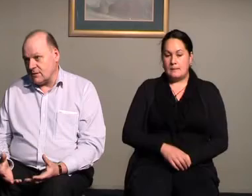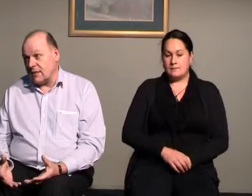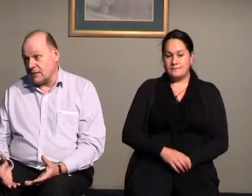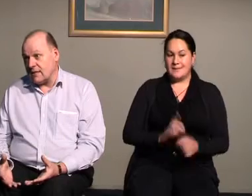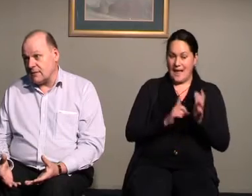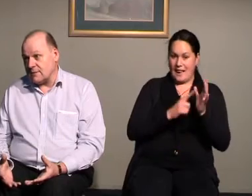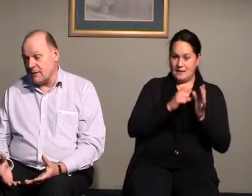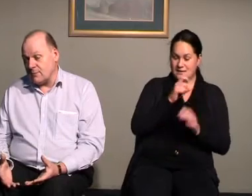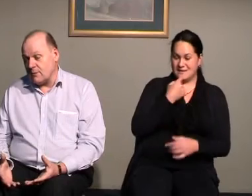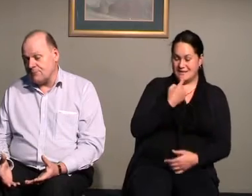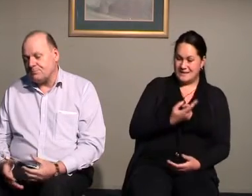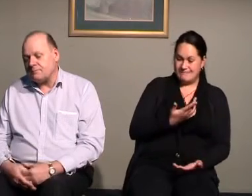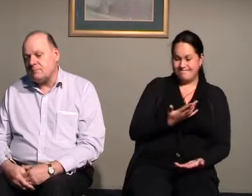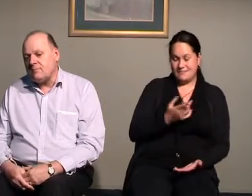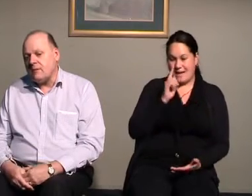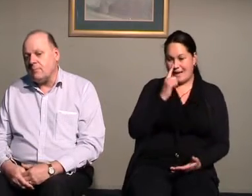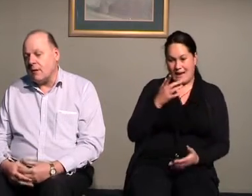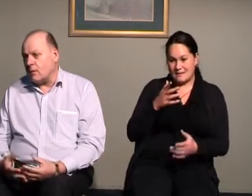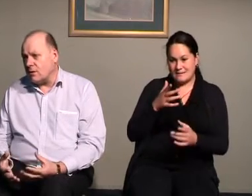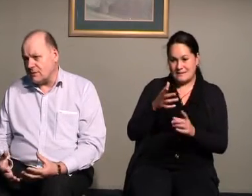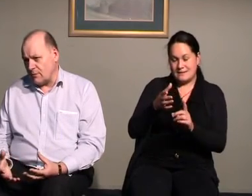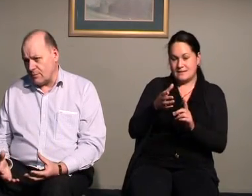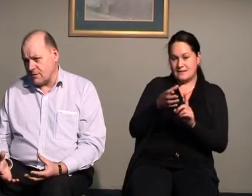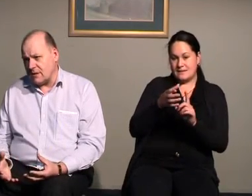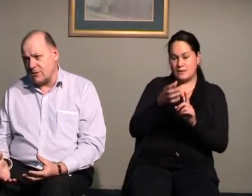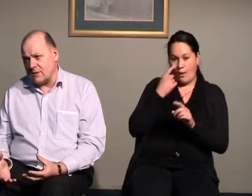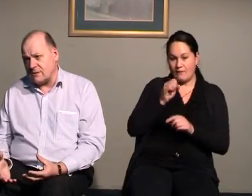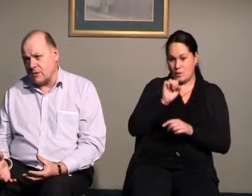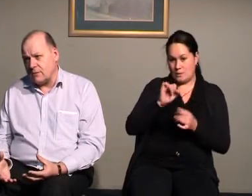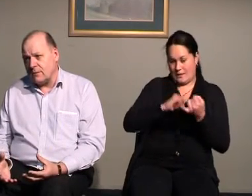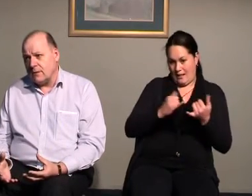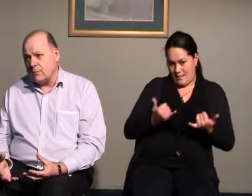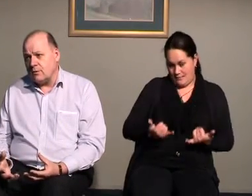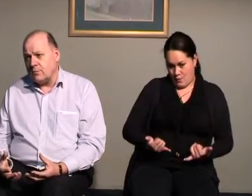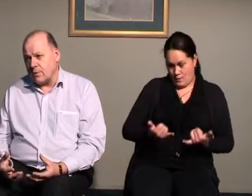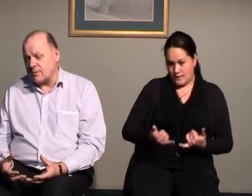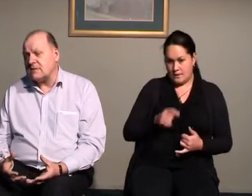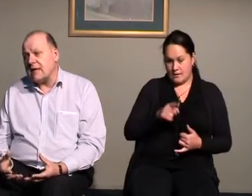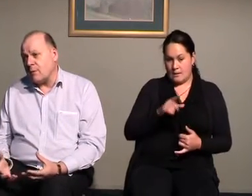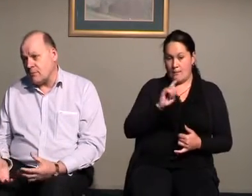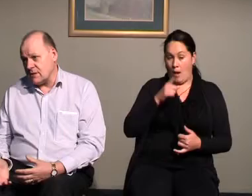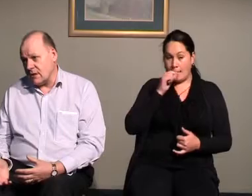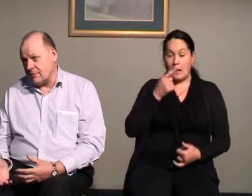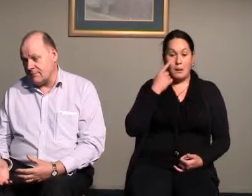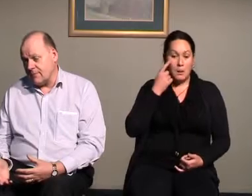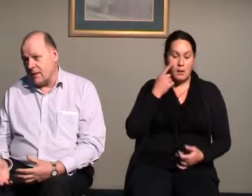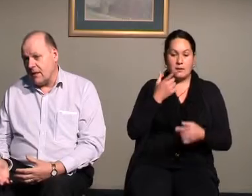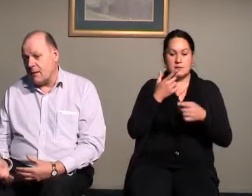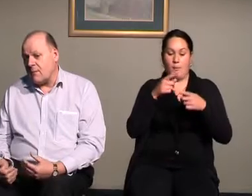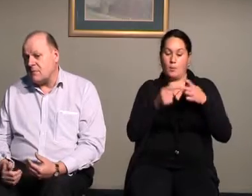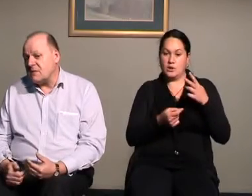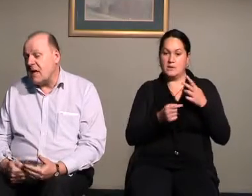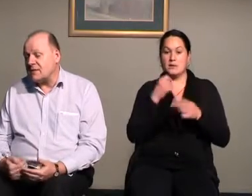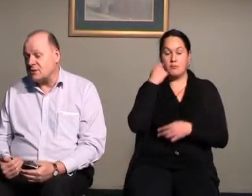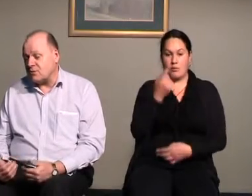your young son at the moment, but I'll look at some options, and I can do that tomorrow. Will you promise to take him home tonight?"